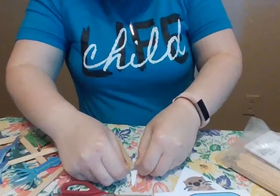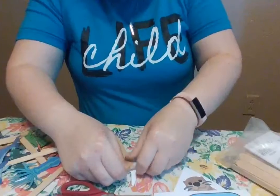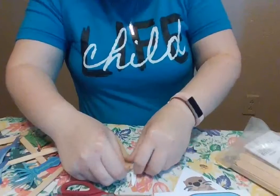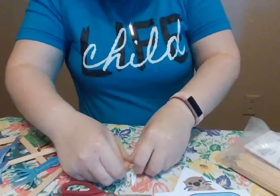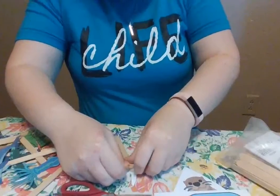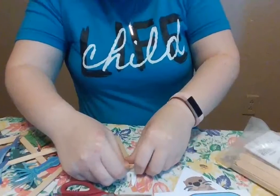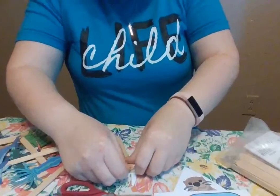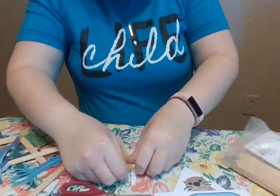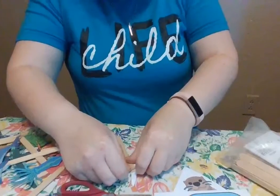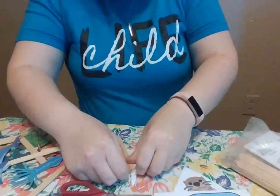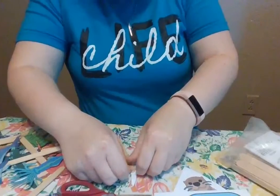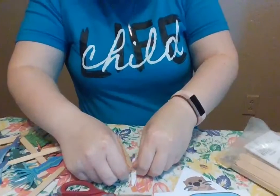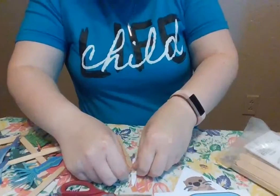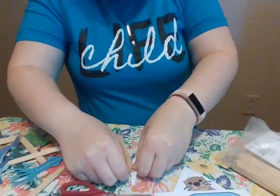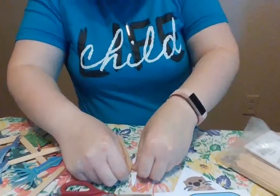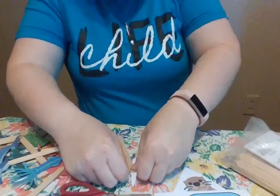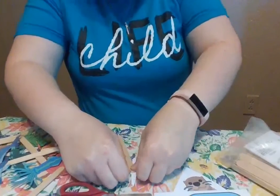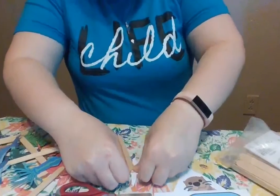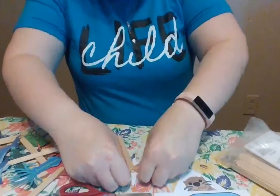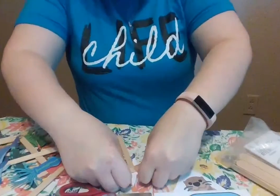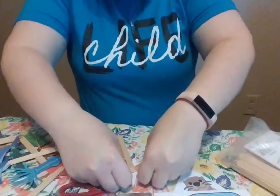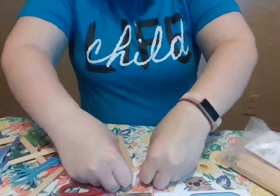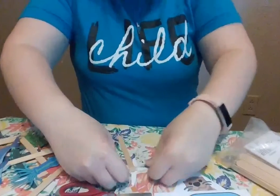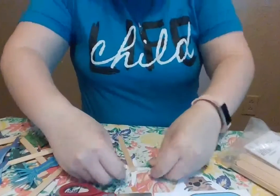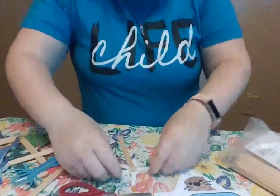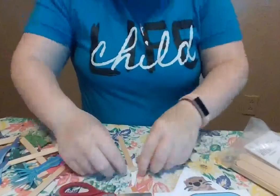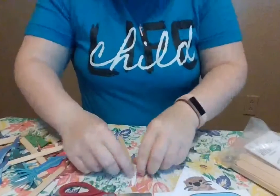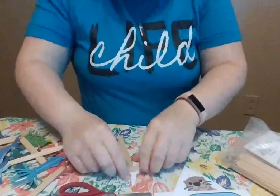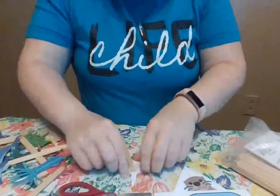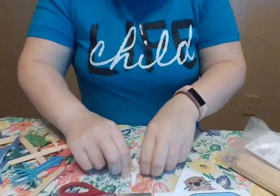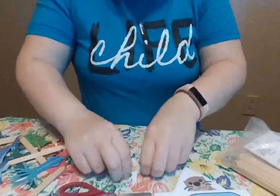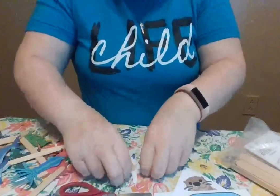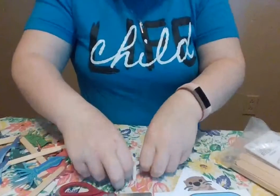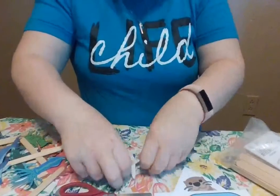And it's okay if some of the tape sticks out.